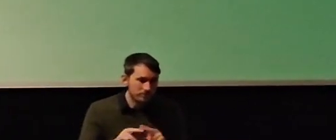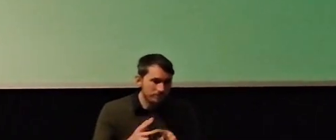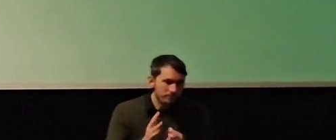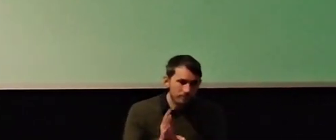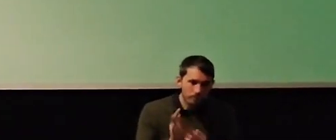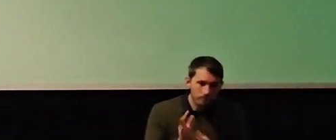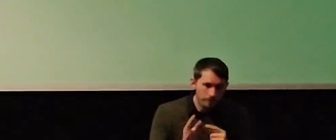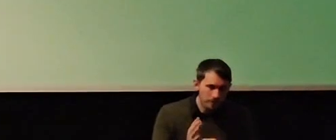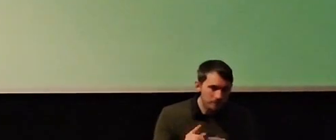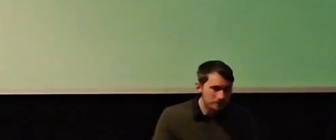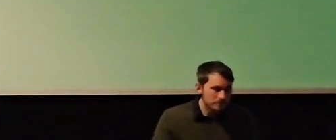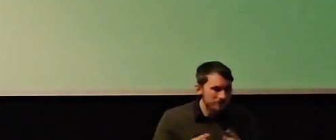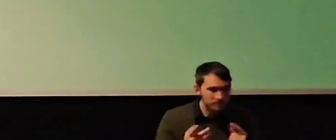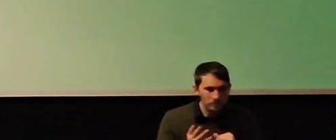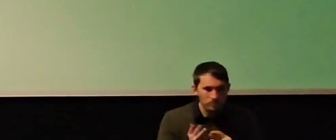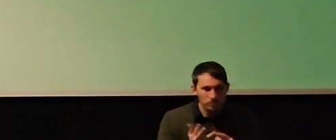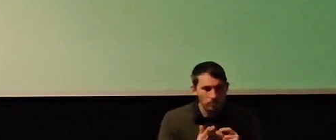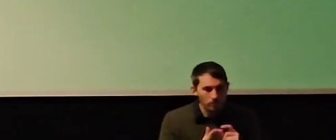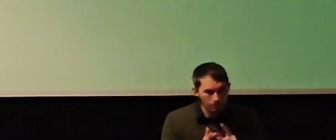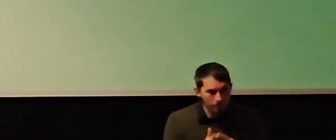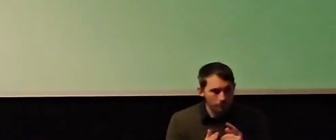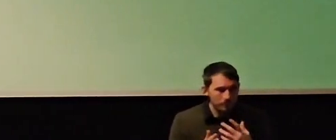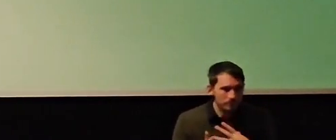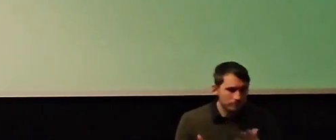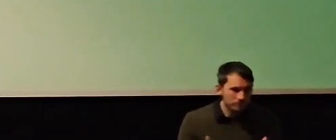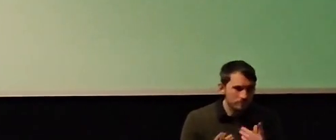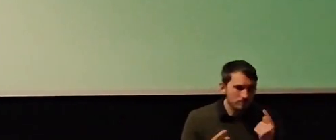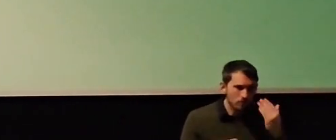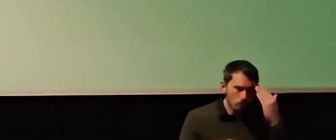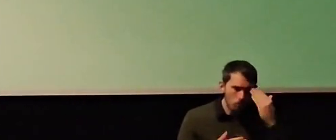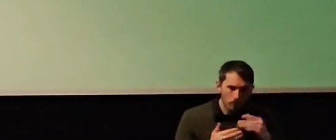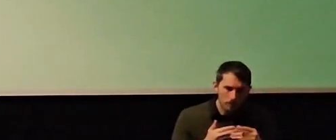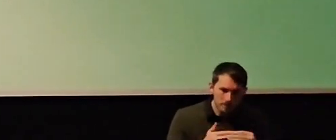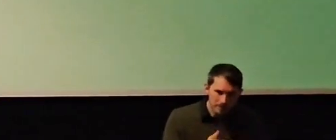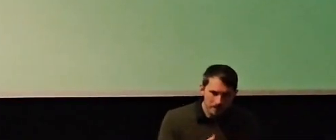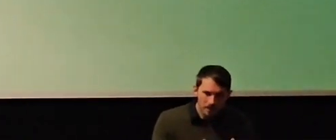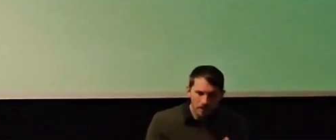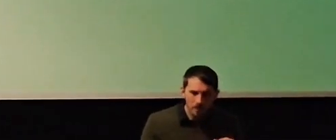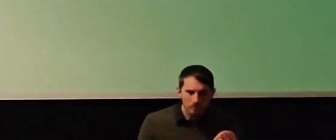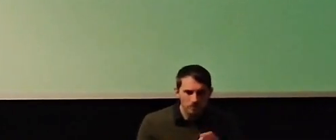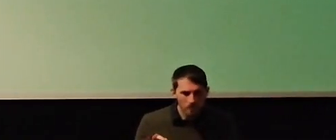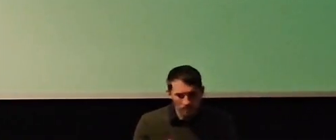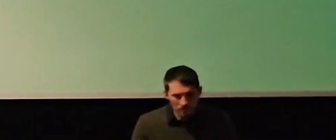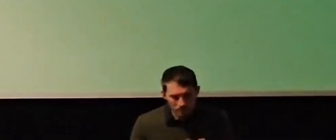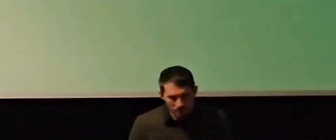all intended to kind of bring together thought leaders, scientists,